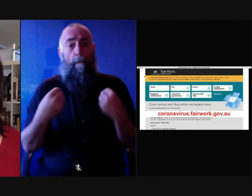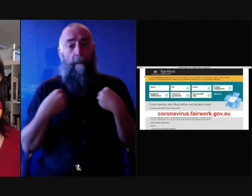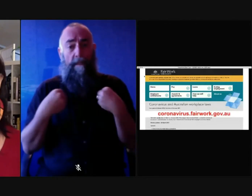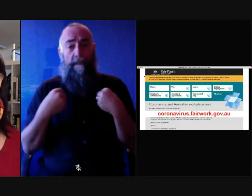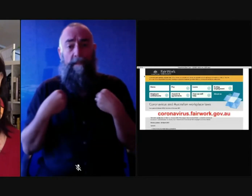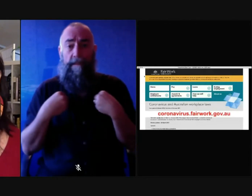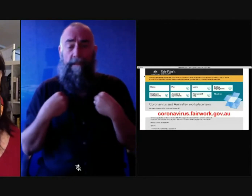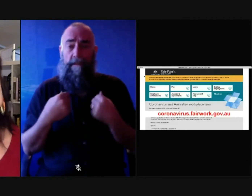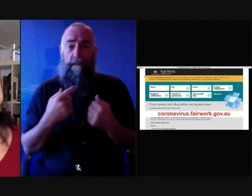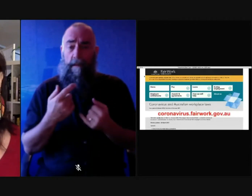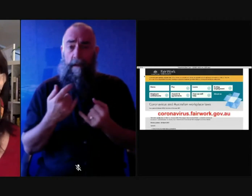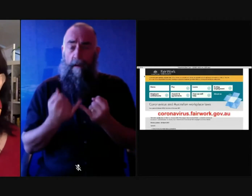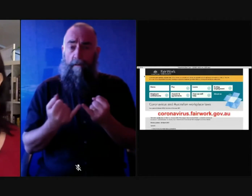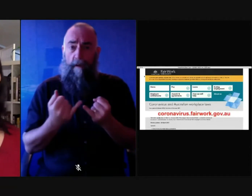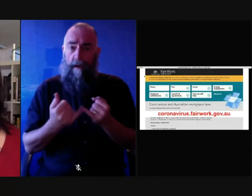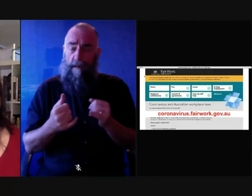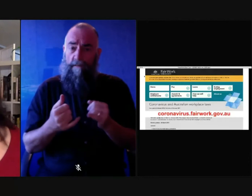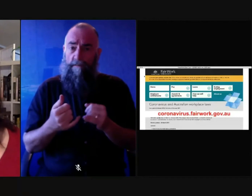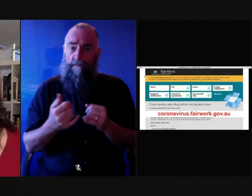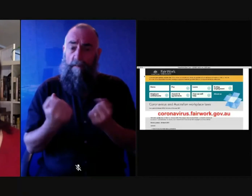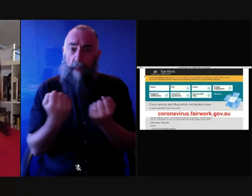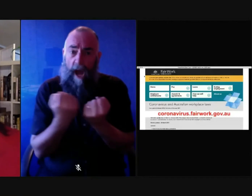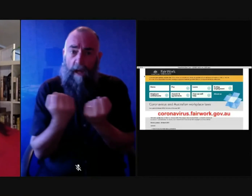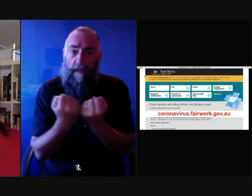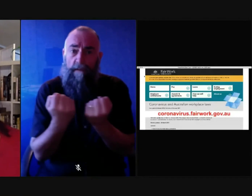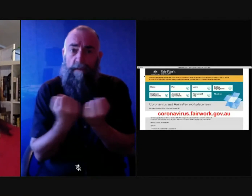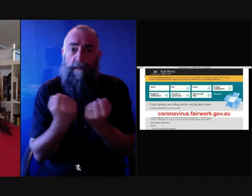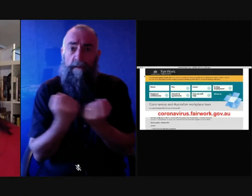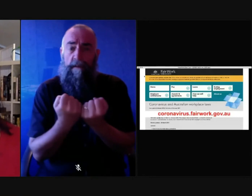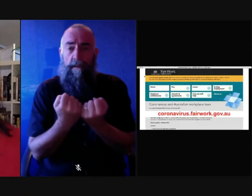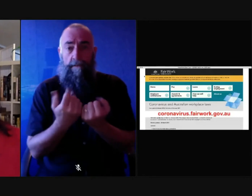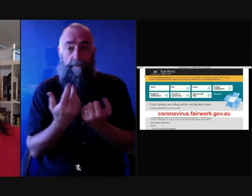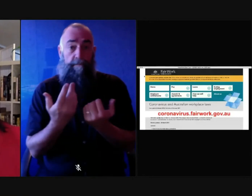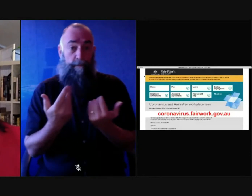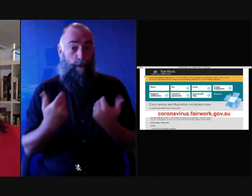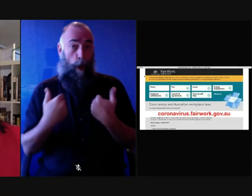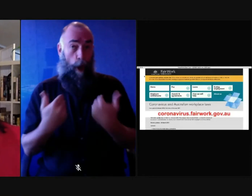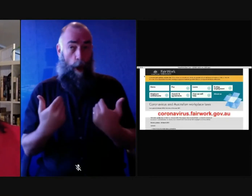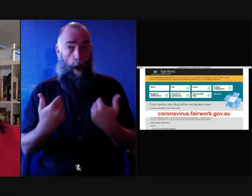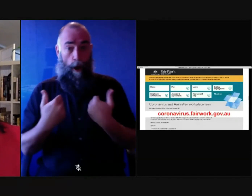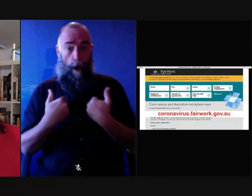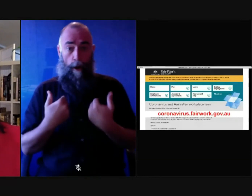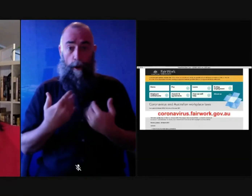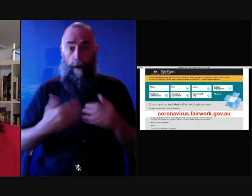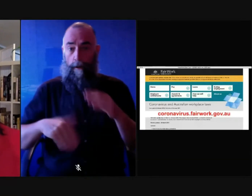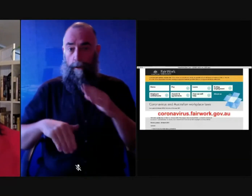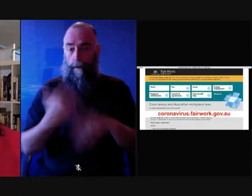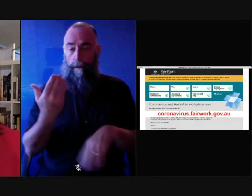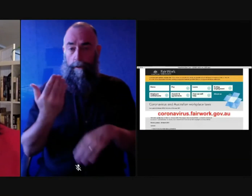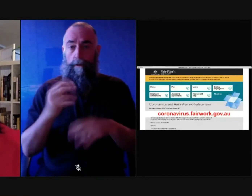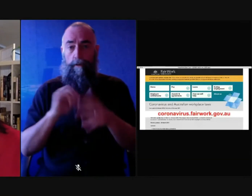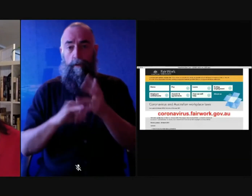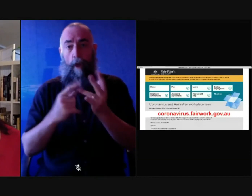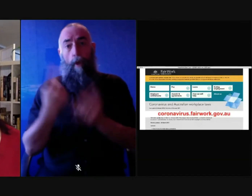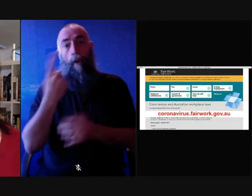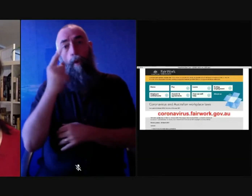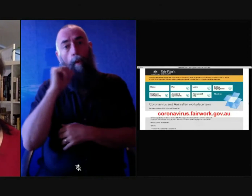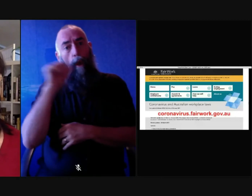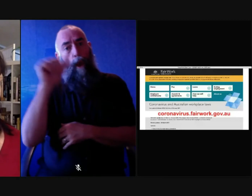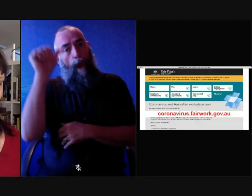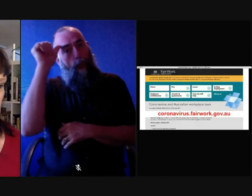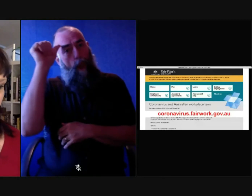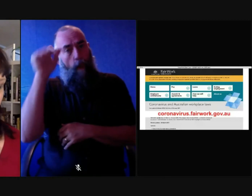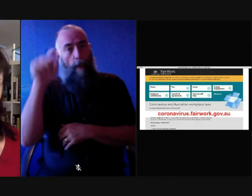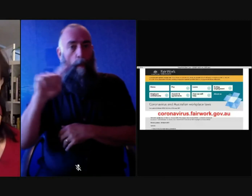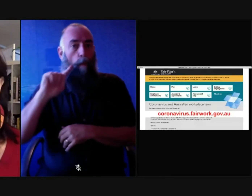of these different requirements. Who knew that would happen? So it's important to make sure you are as educated